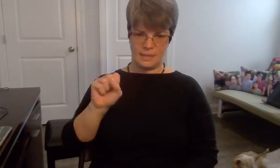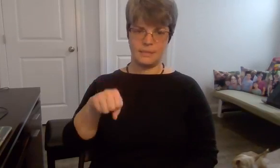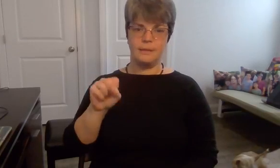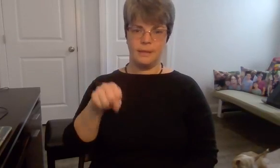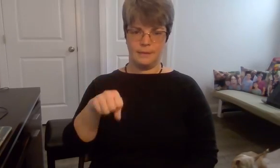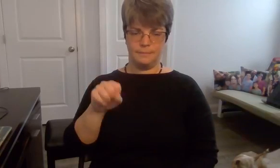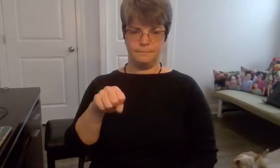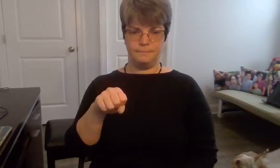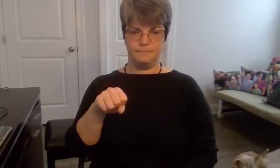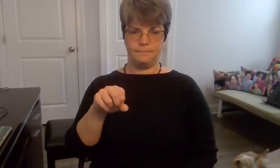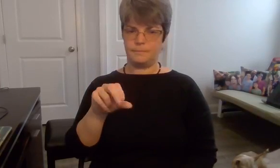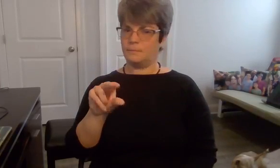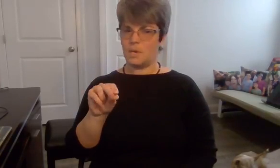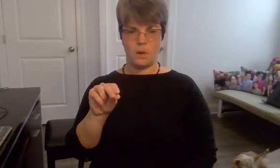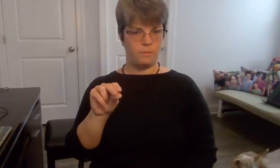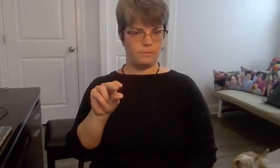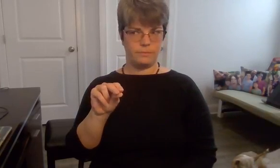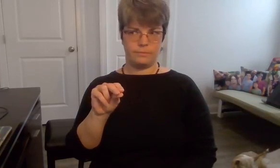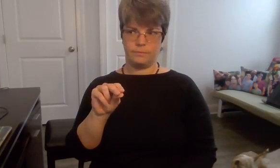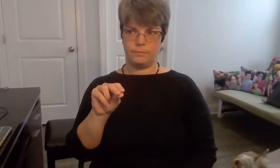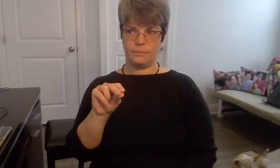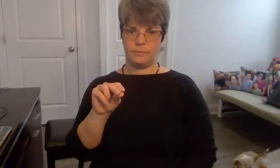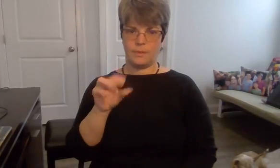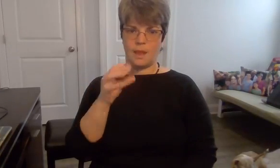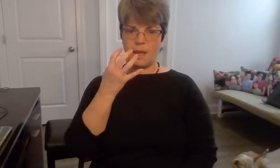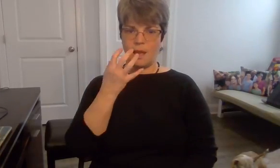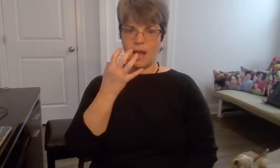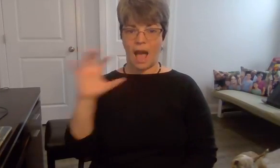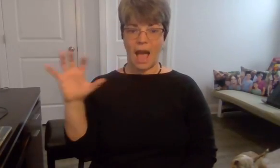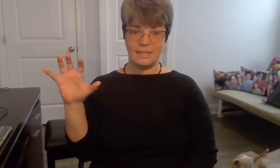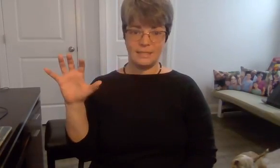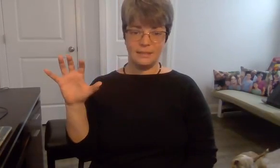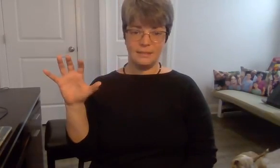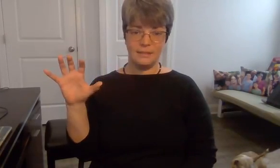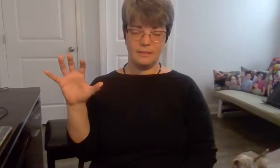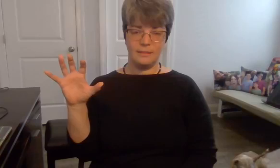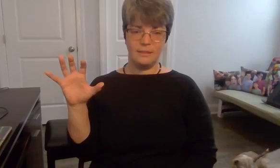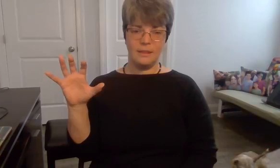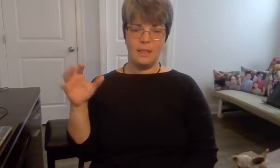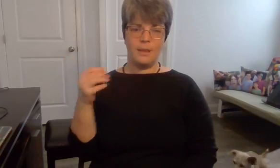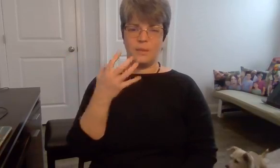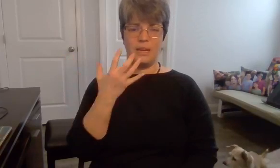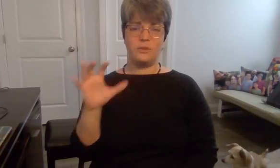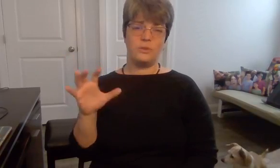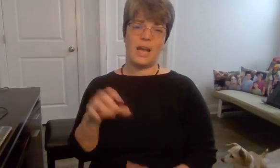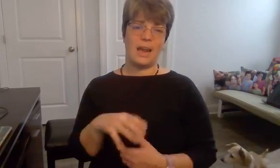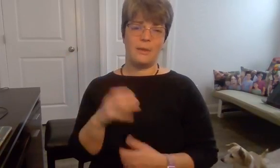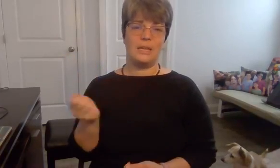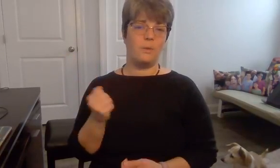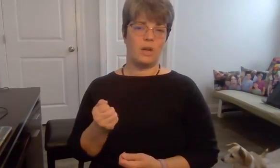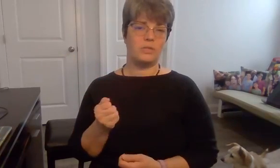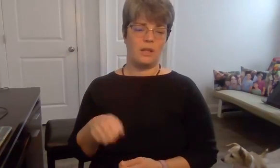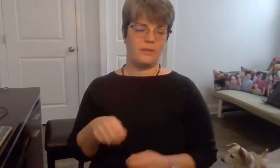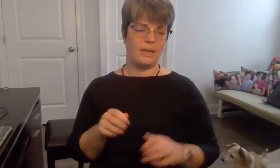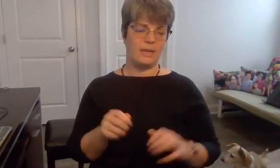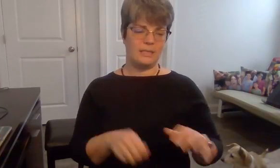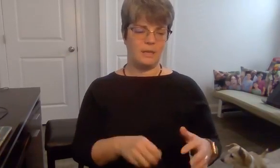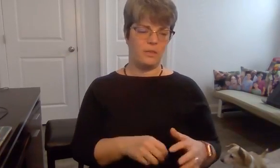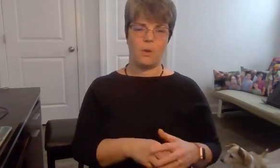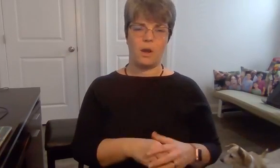Yes. No. Hot. the best way to introduce hot, I would take a washcloth and I'd dip it into the water and it would